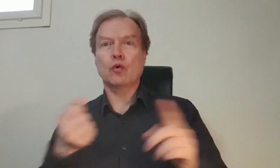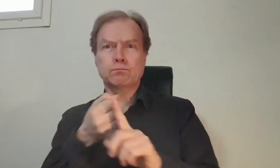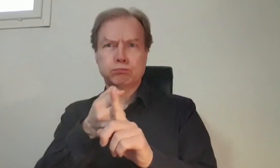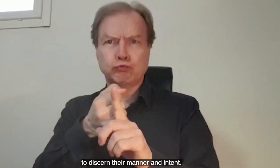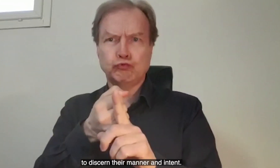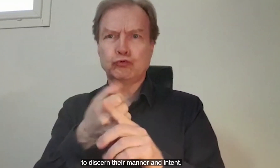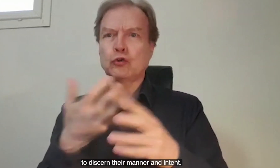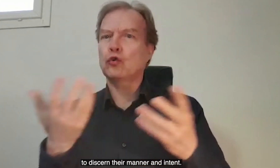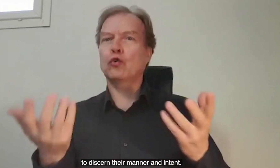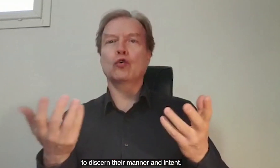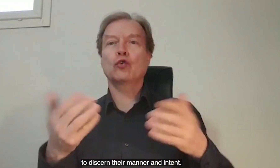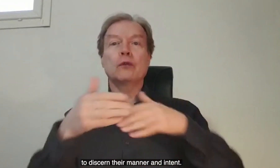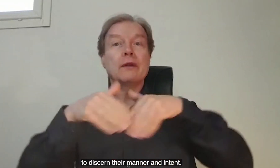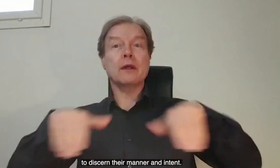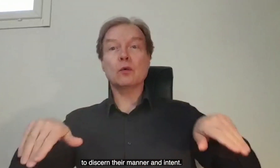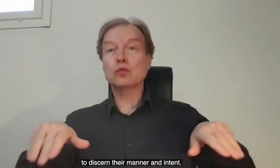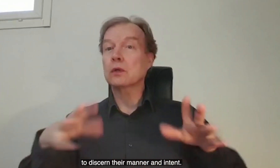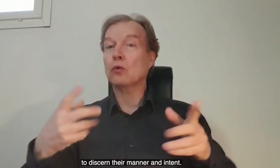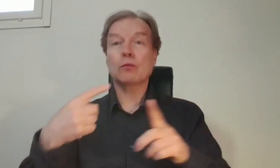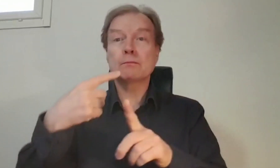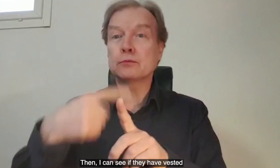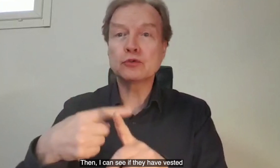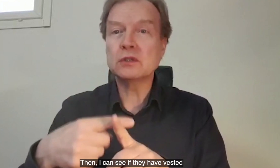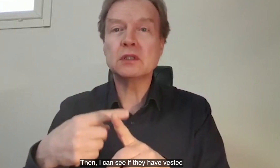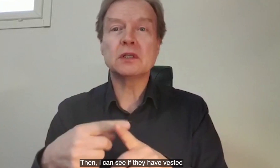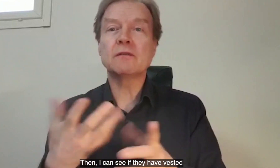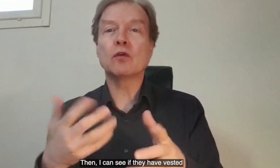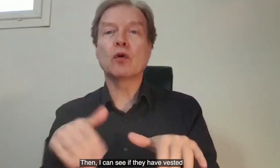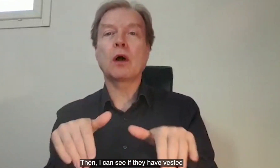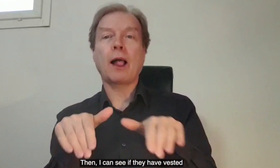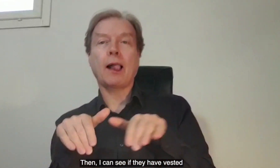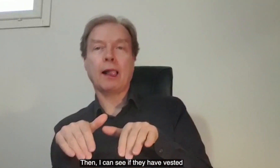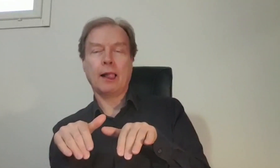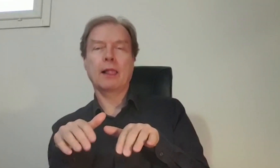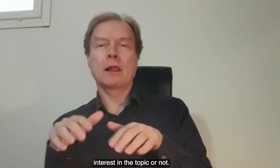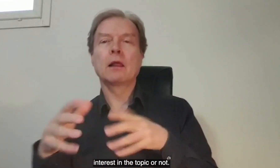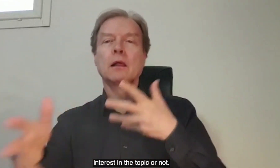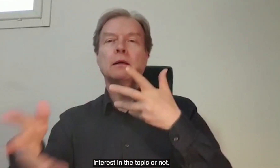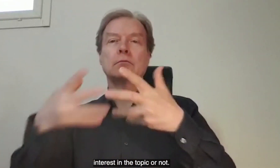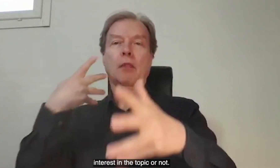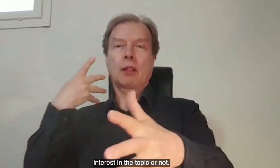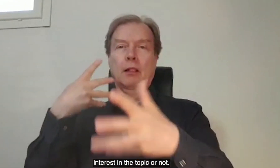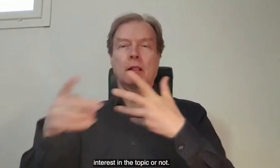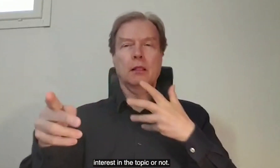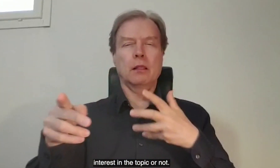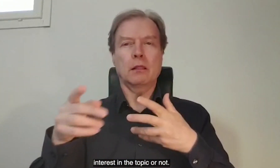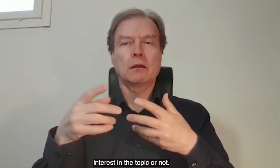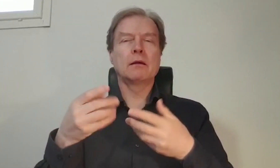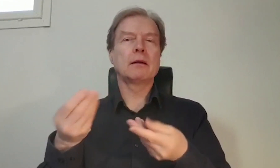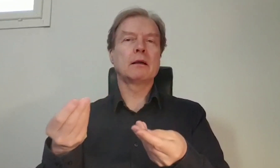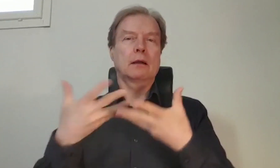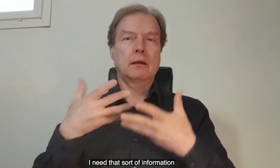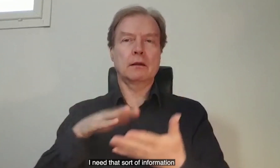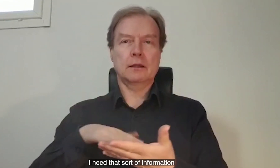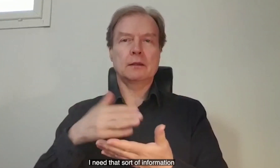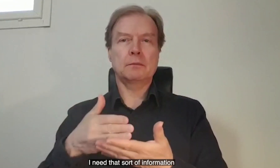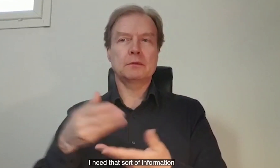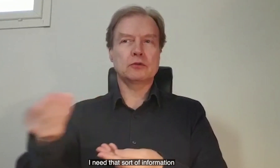their manner and intent. Then I can see if they have a vested interest in the topic or not. I need that sort